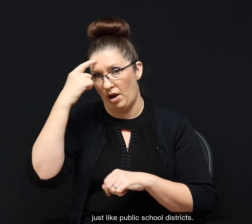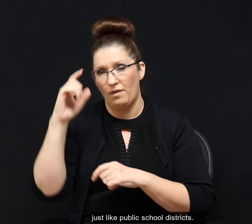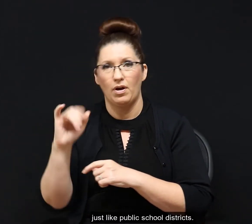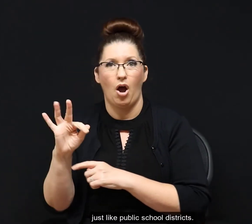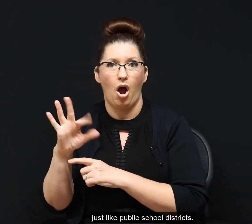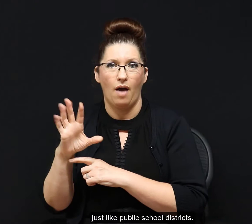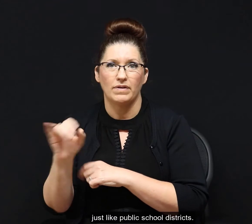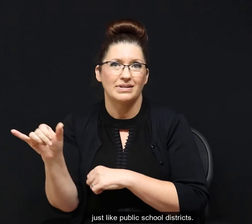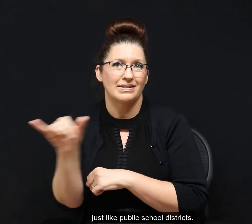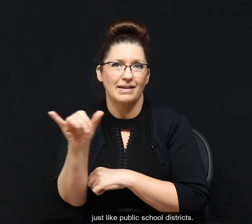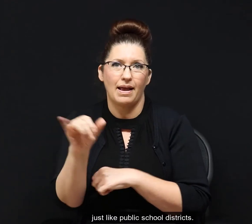public school districts.